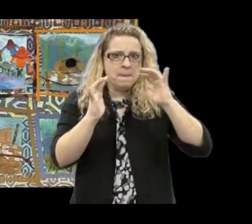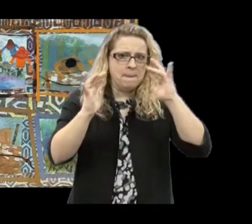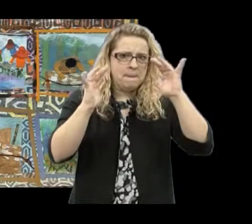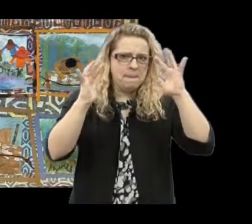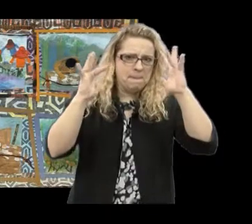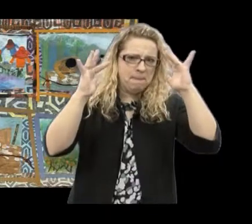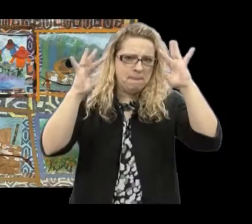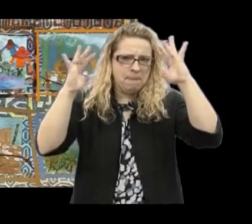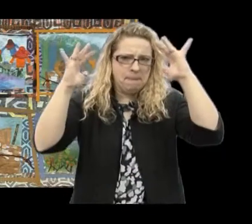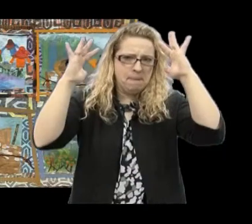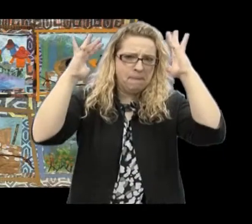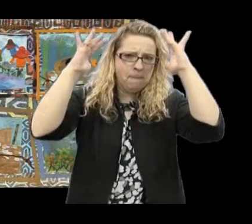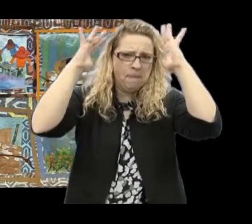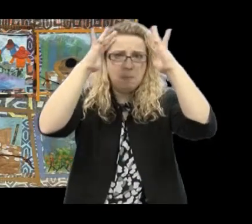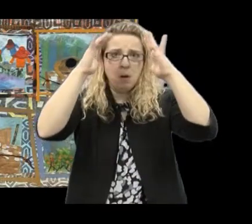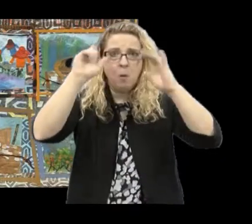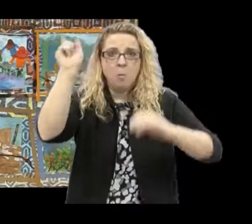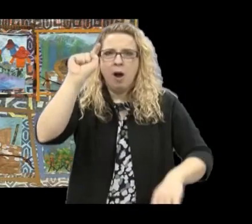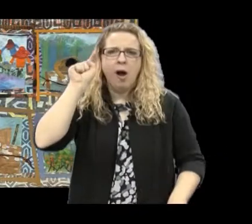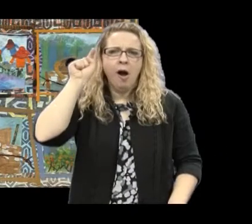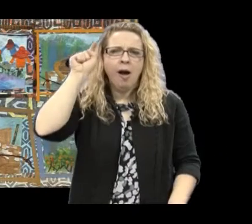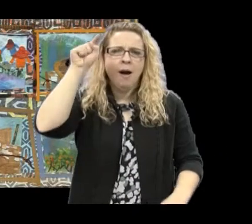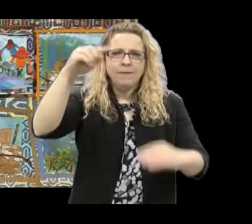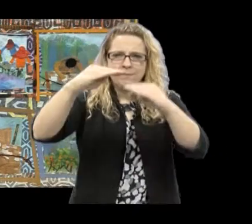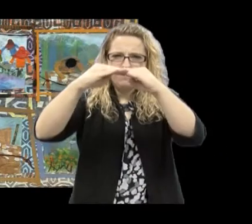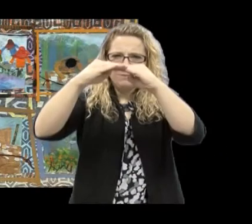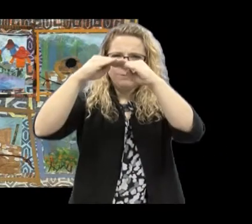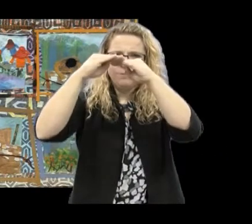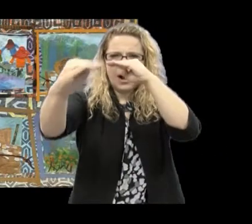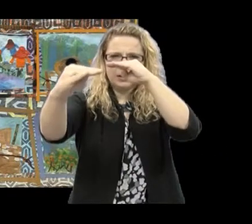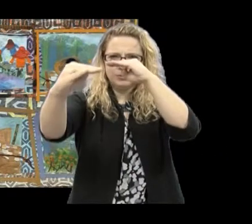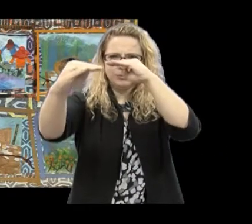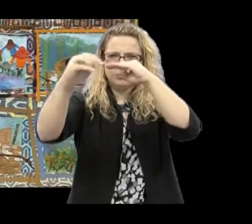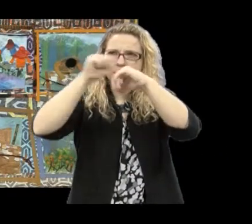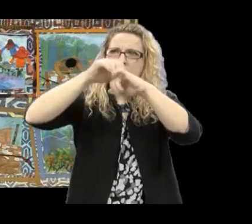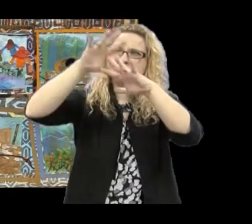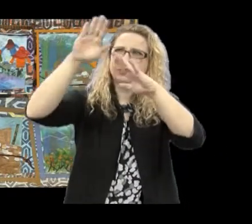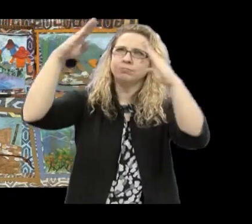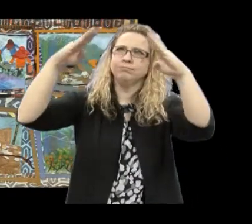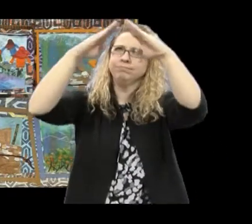day up from the high, flat ground where we used to write with our stick.